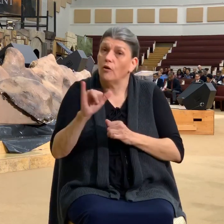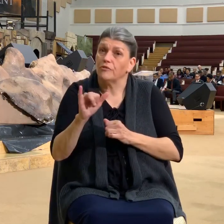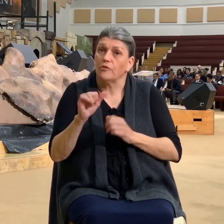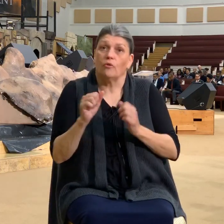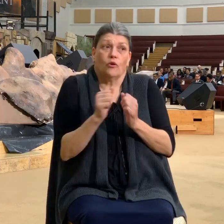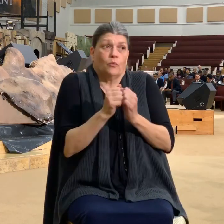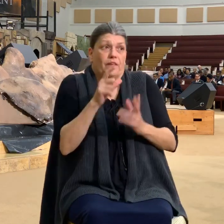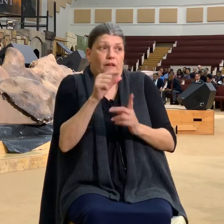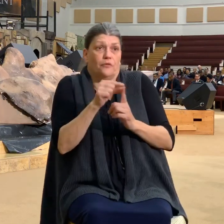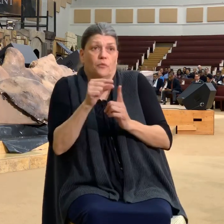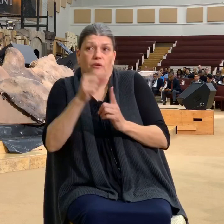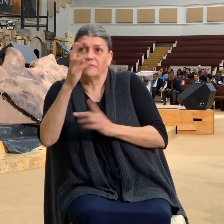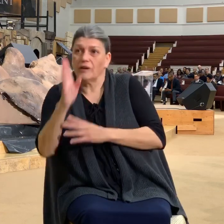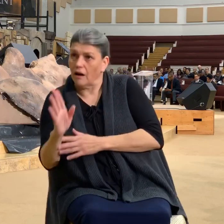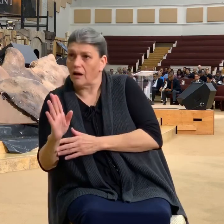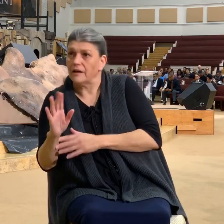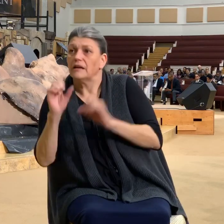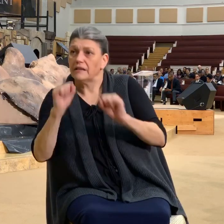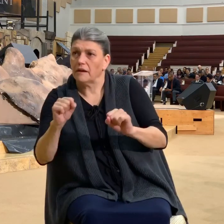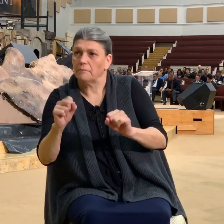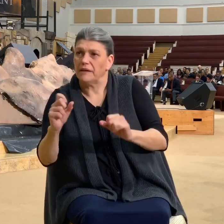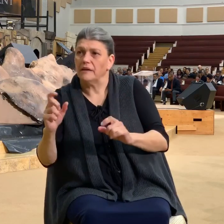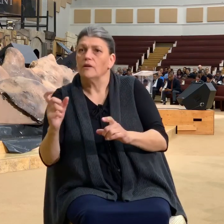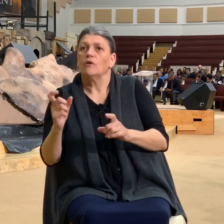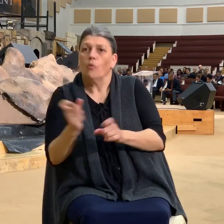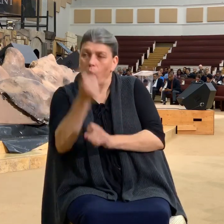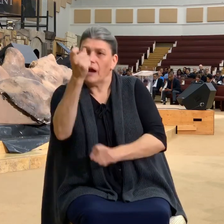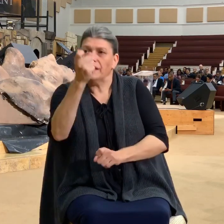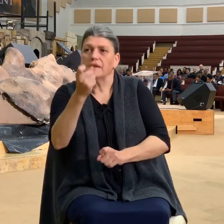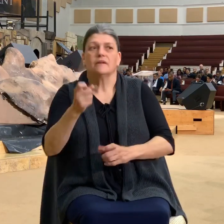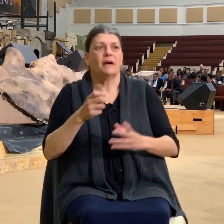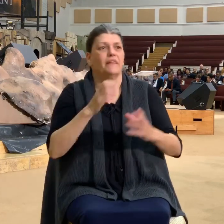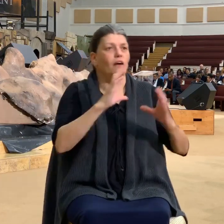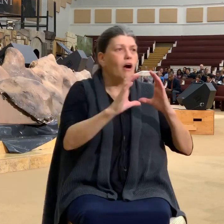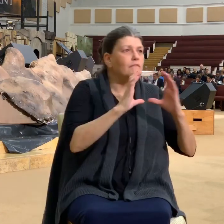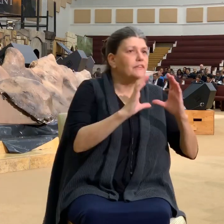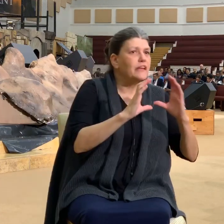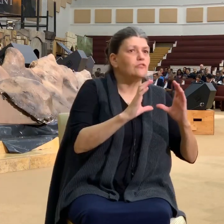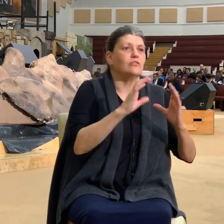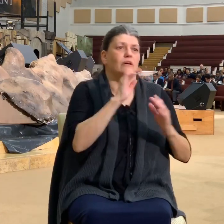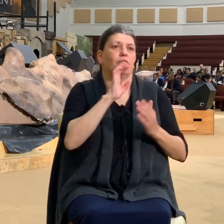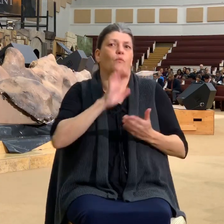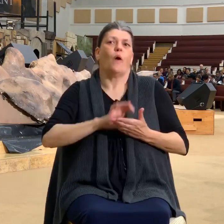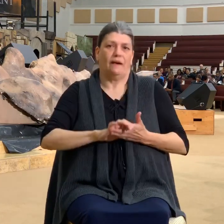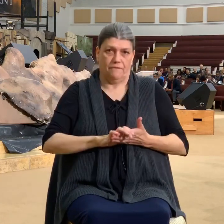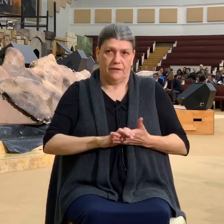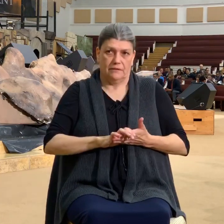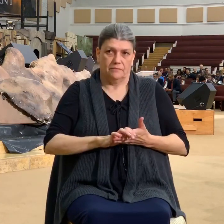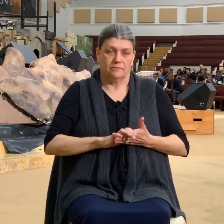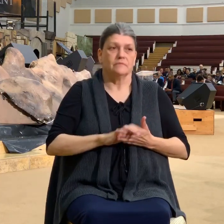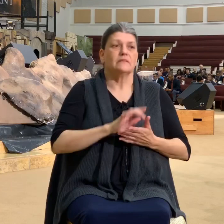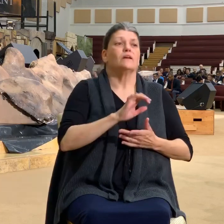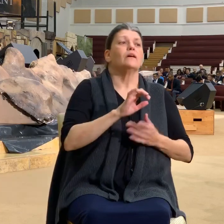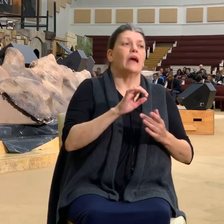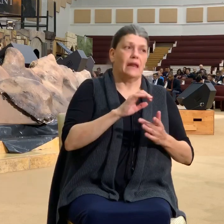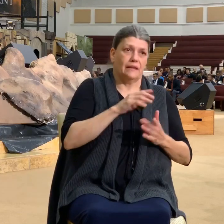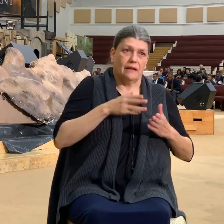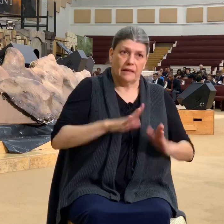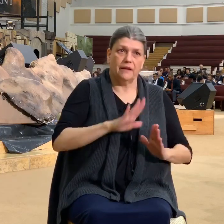the word of God, be won by the conversation of the wives. While they behold your chaste conversation, coupled with fear, whose